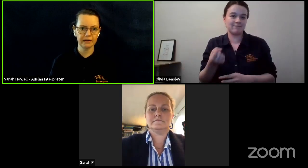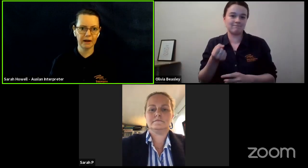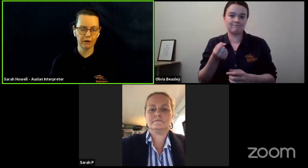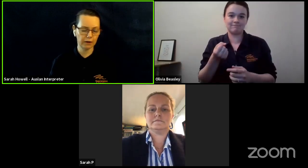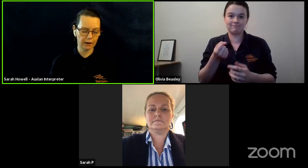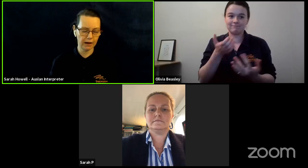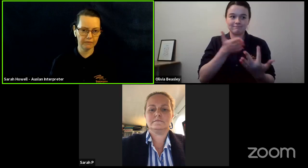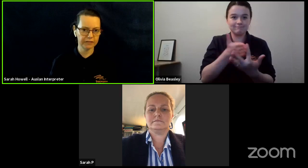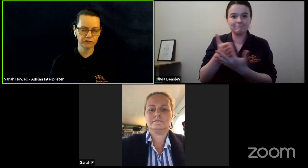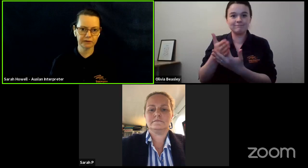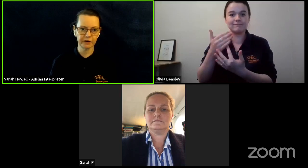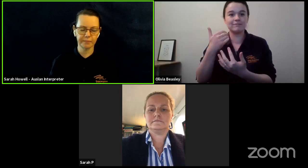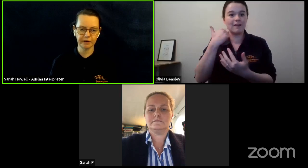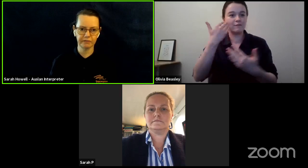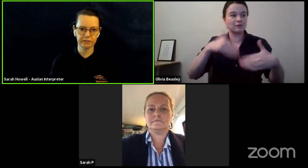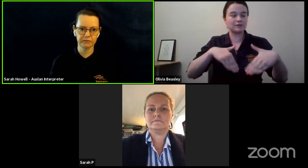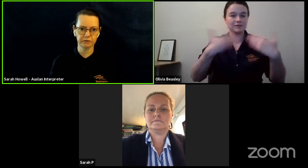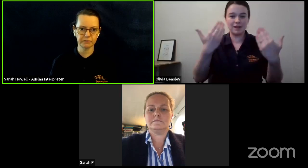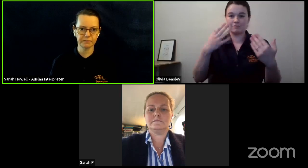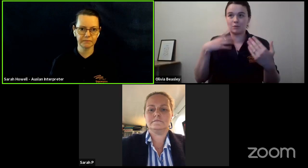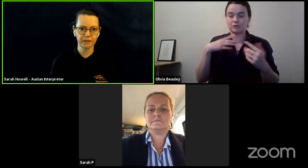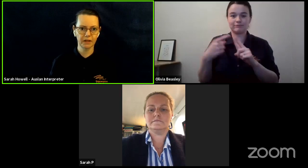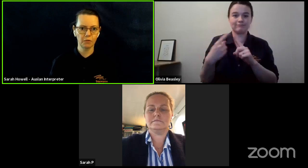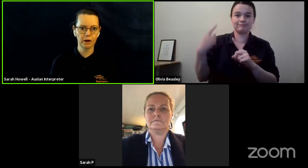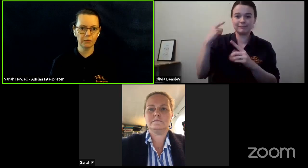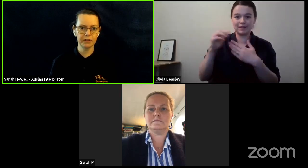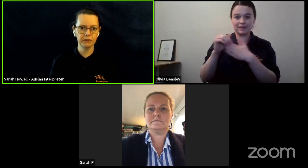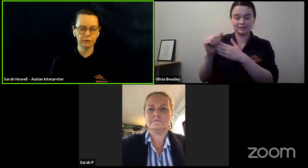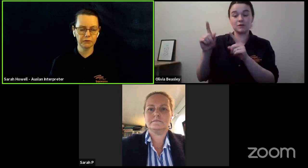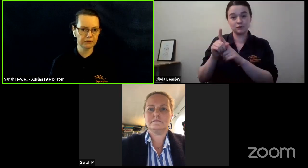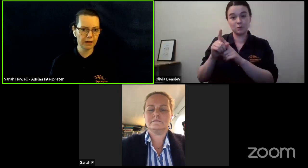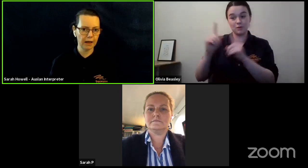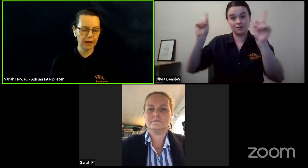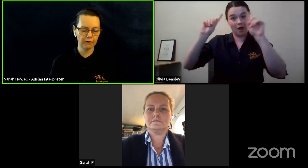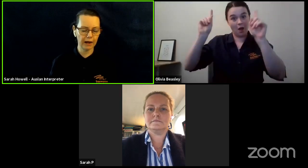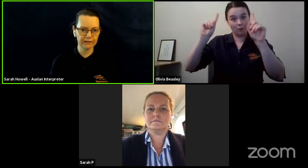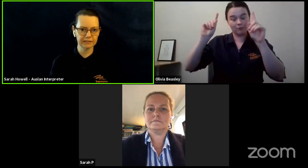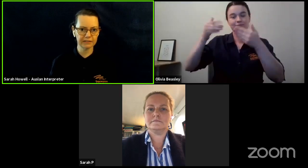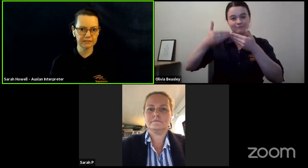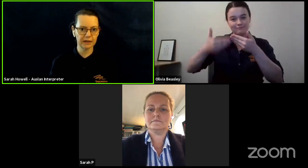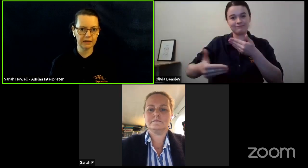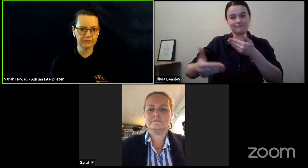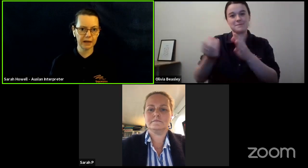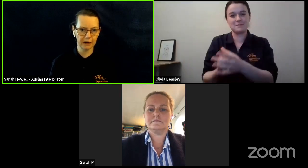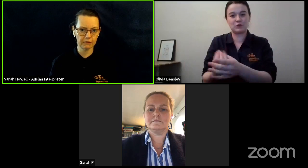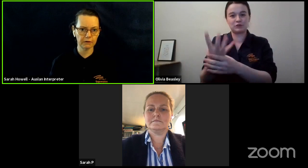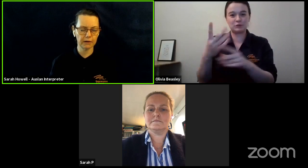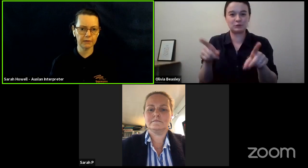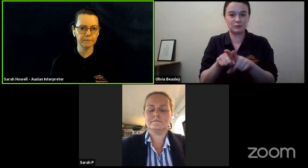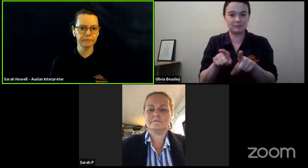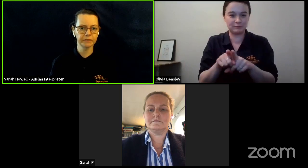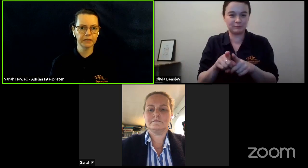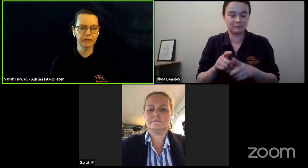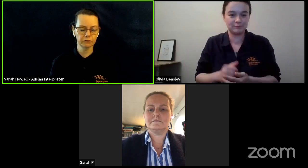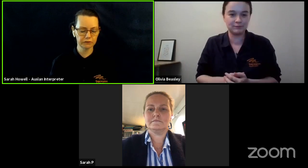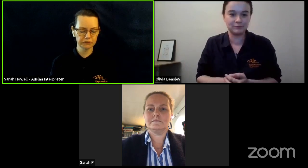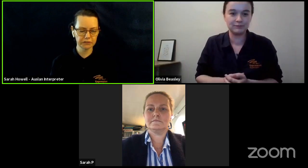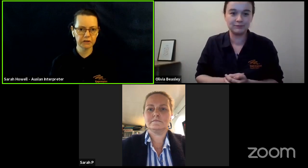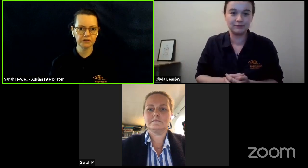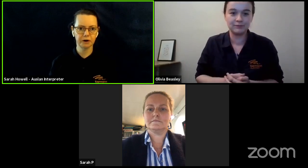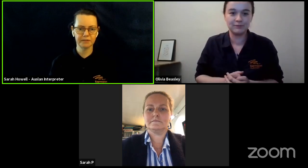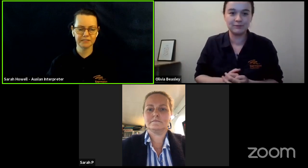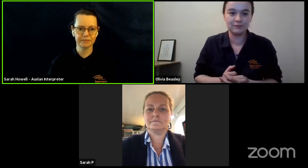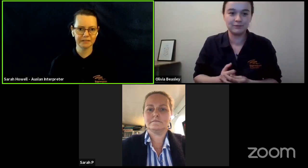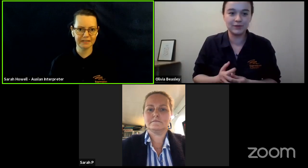we can now have extraordinary benefits from, where we use our access and our